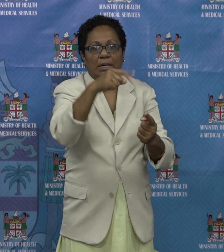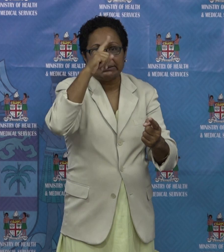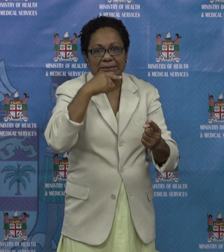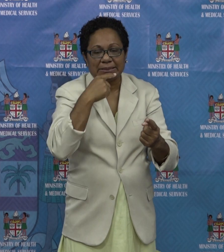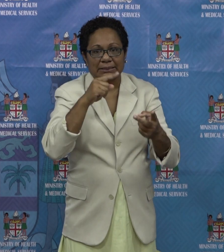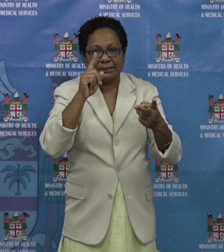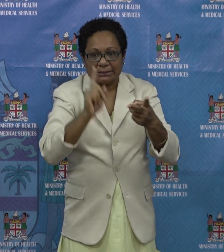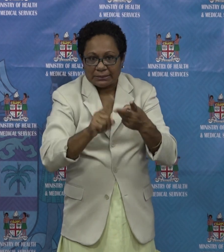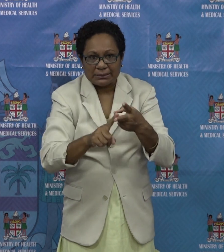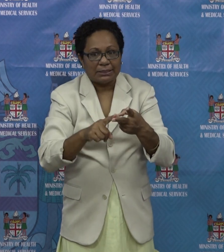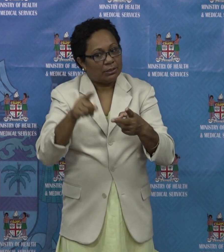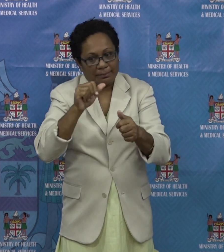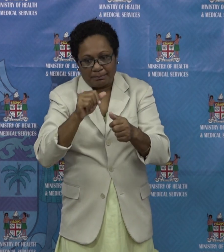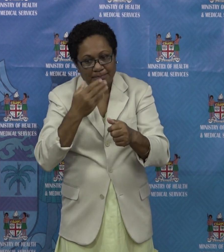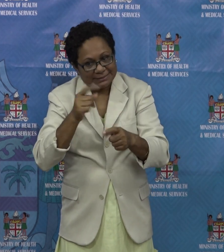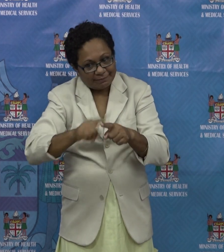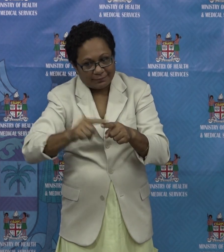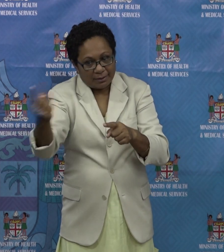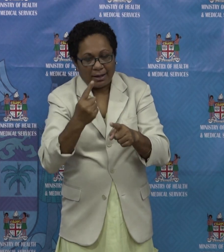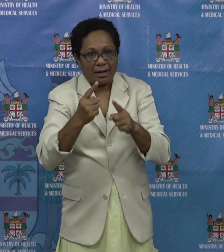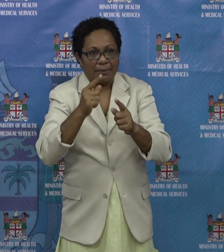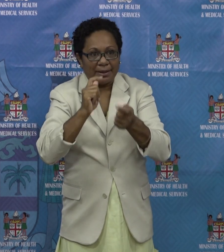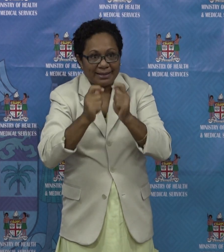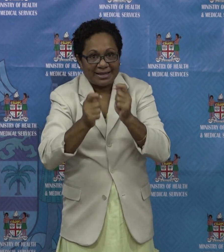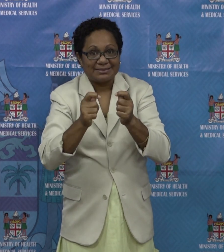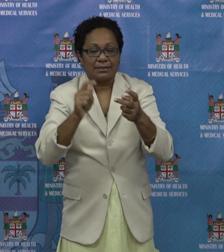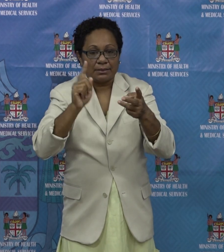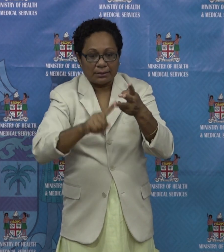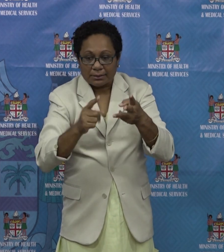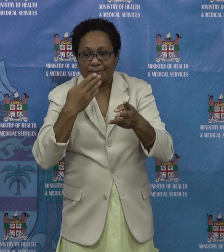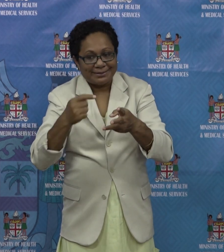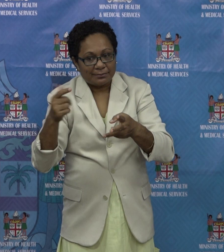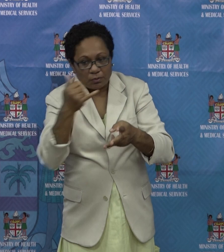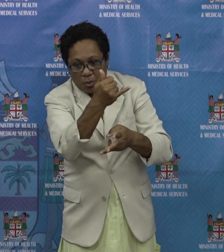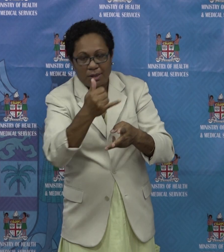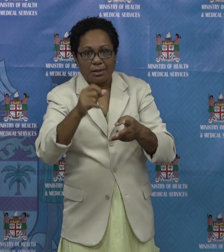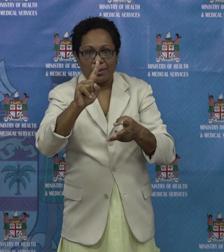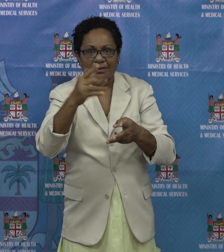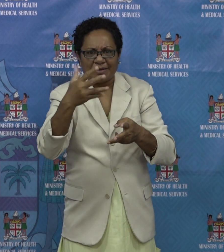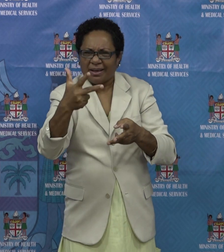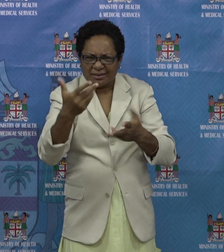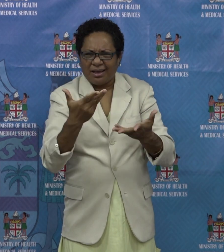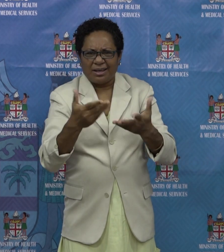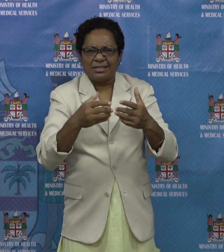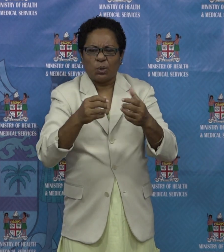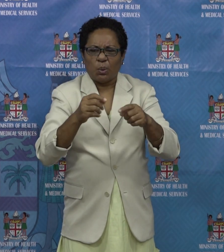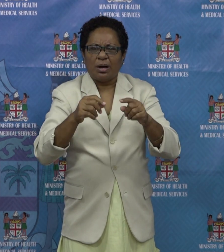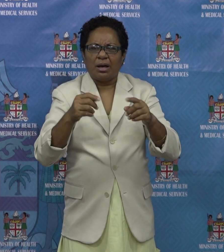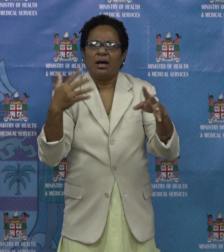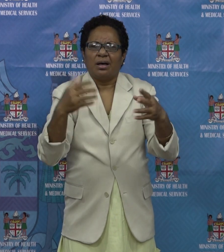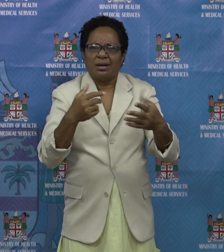safe and come in for a test or call them the 158. And so conflicting messages, numerous